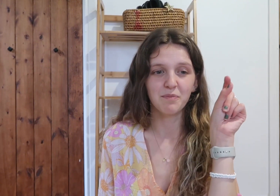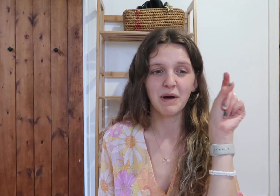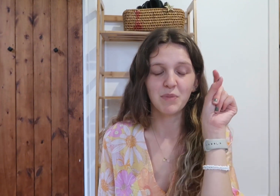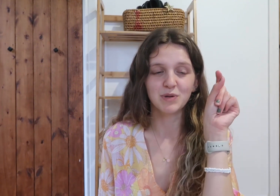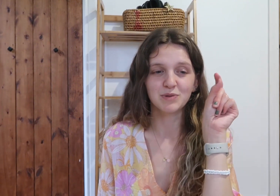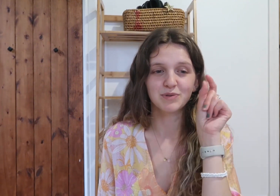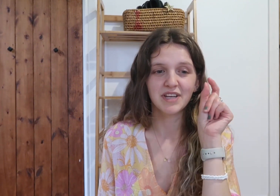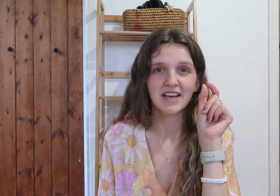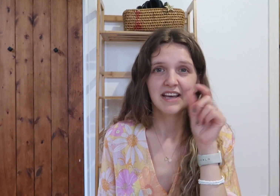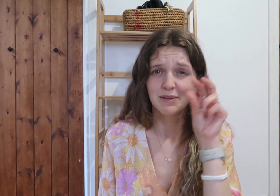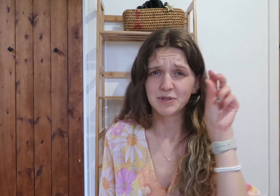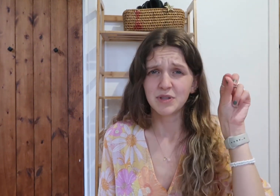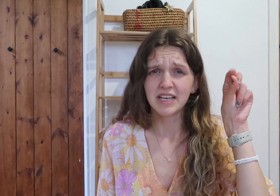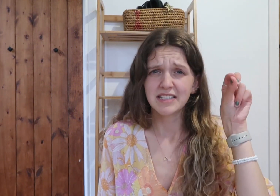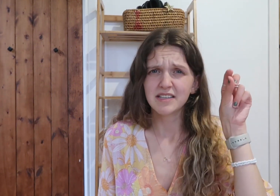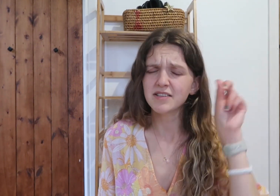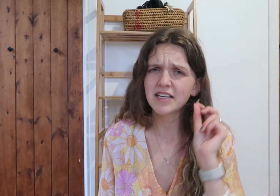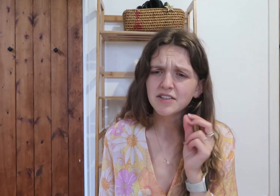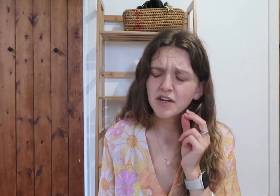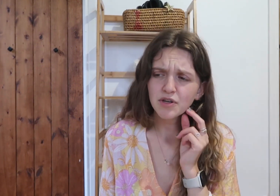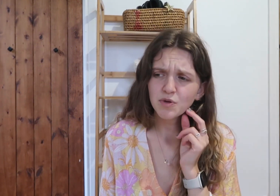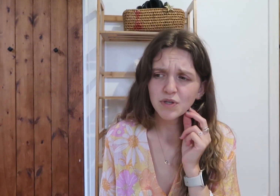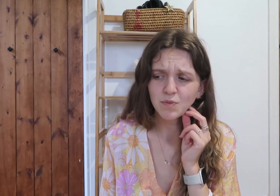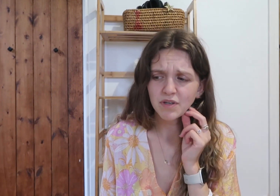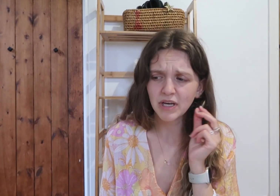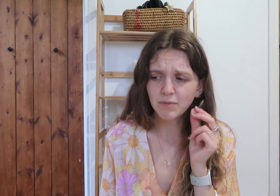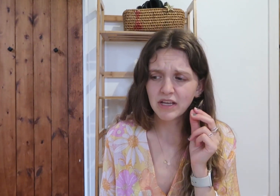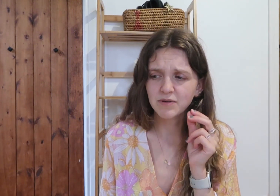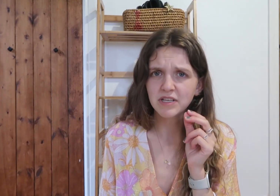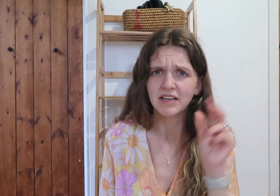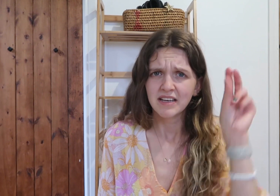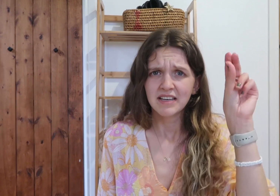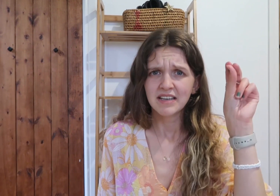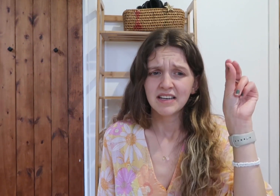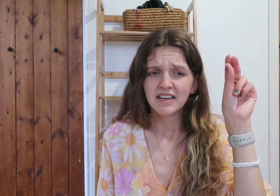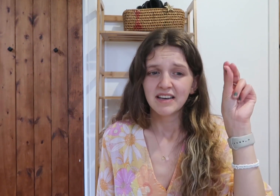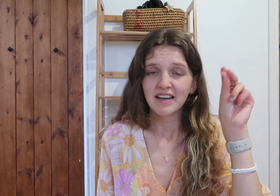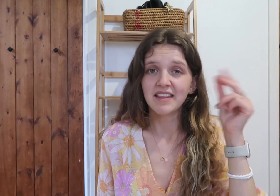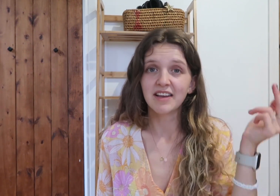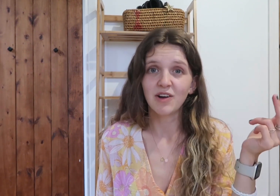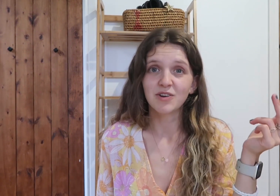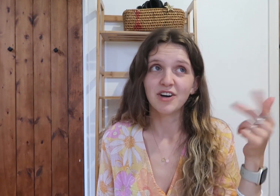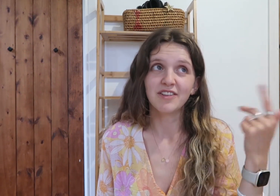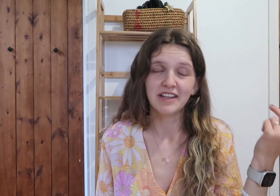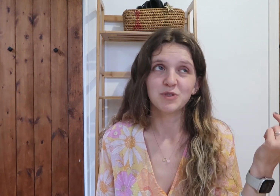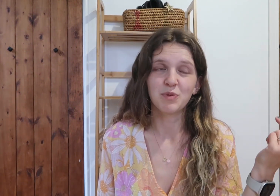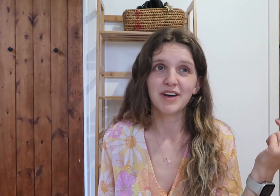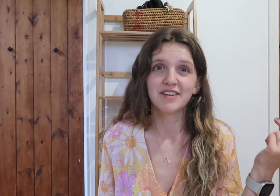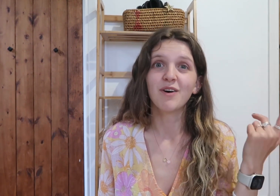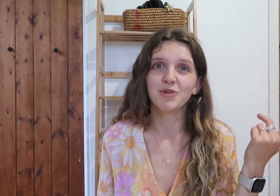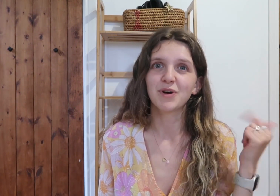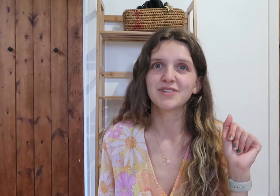man bottles, and he was doing this, and I was saying, I don't know what you want baby, and he was saying, and then I clocked on a little bird on the bottle.